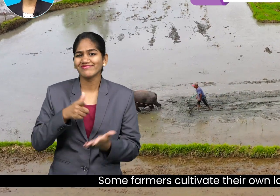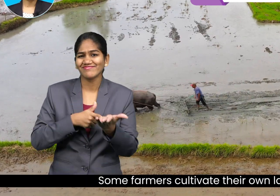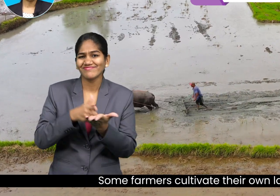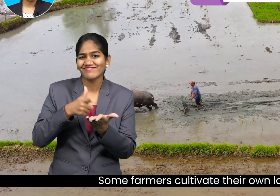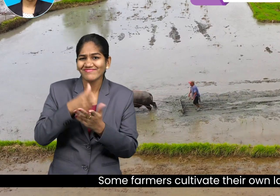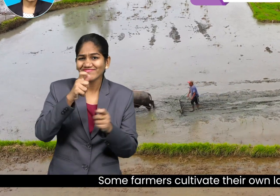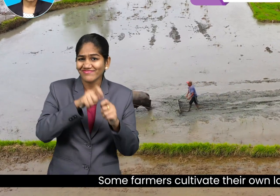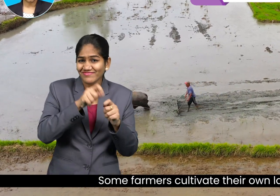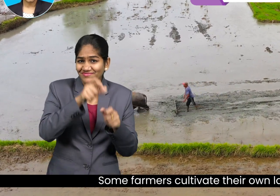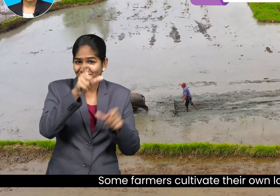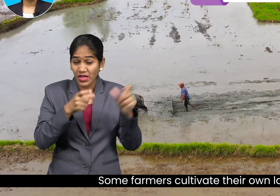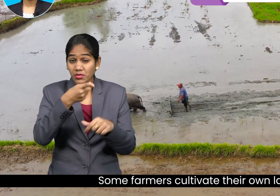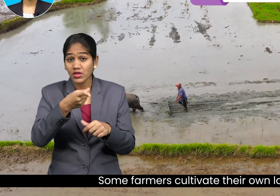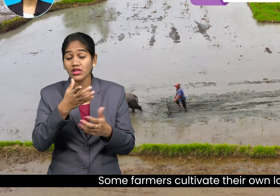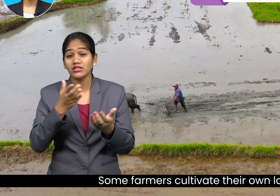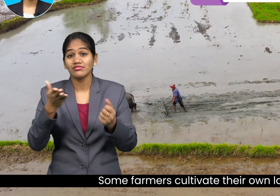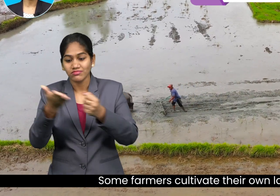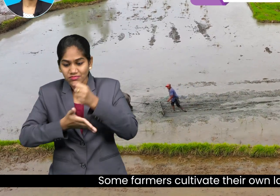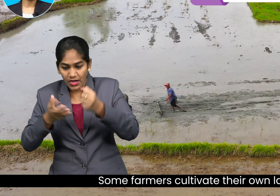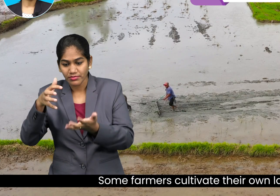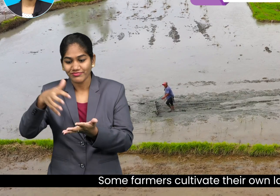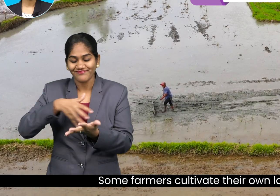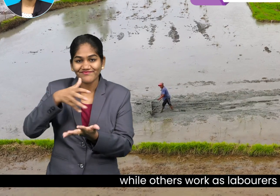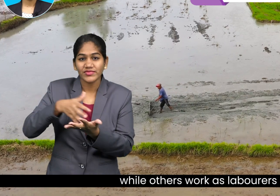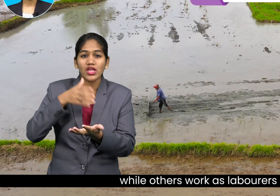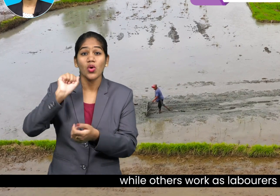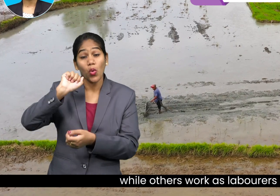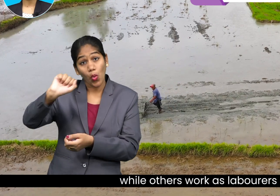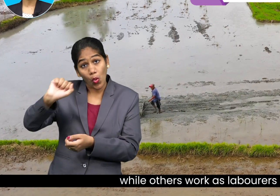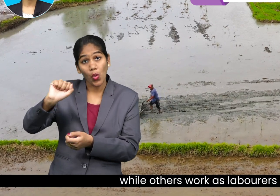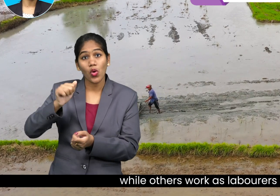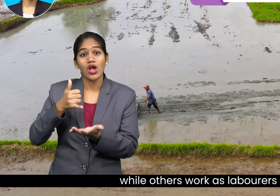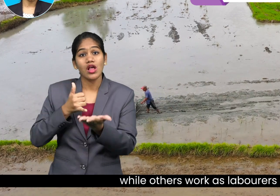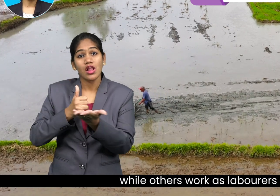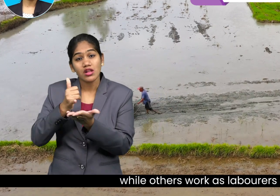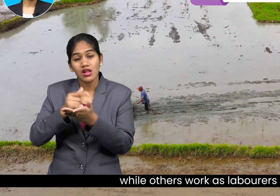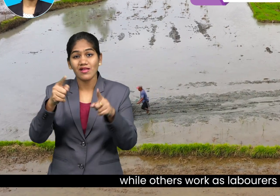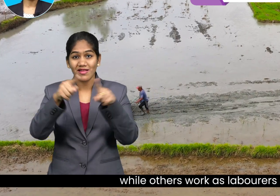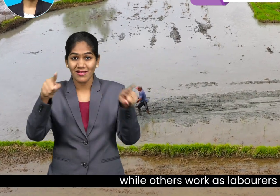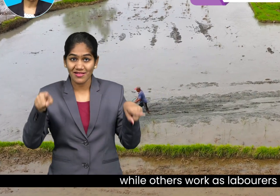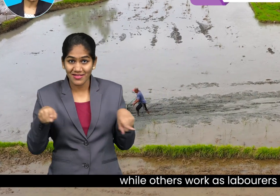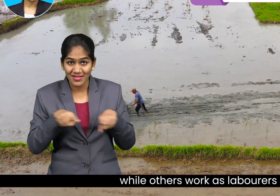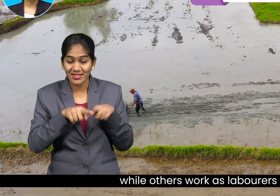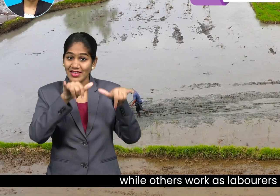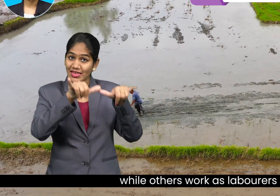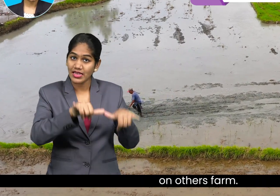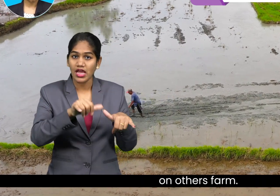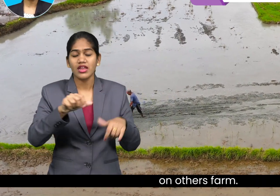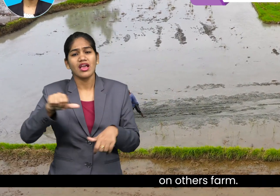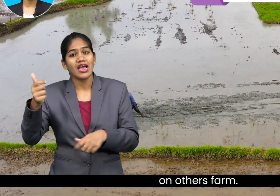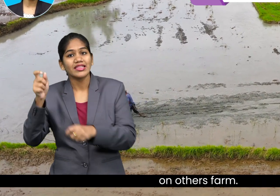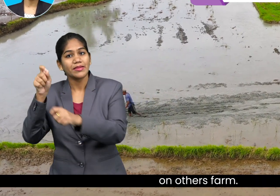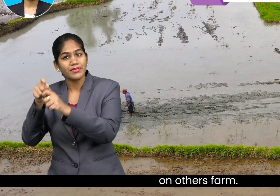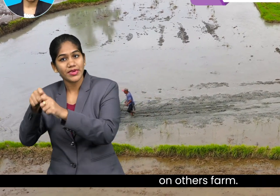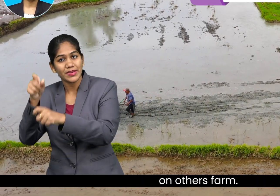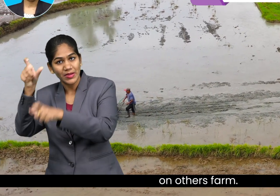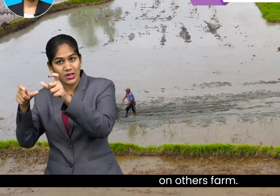Some farmers cultivate their own land while others work as laborers on others'